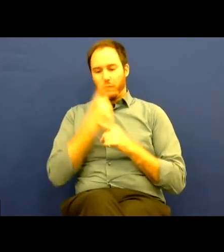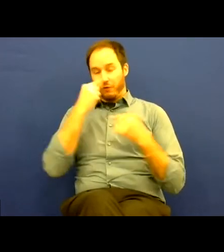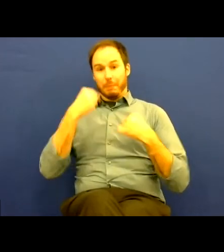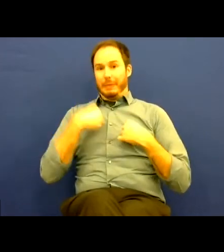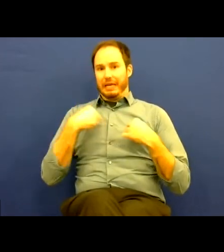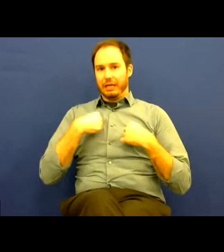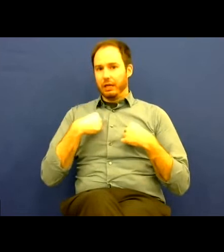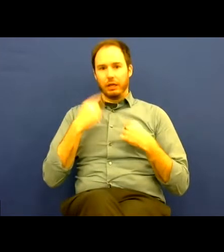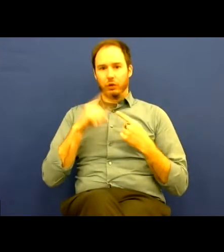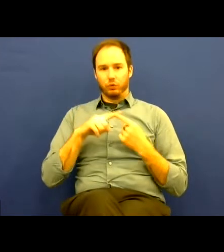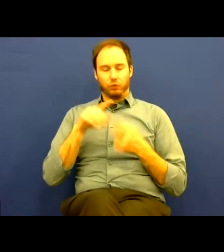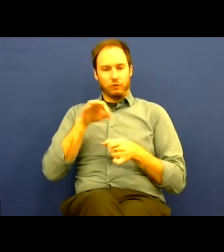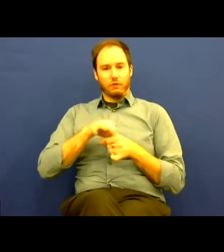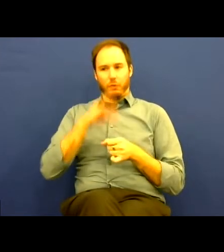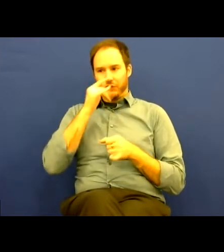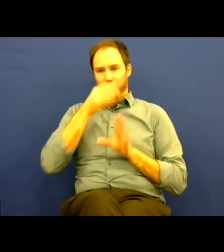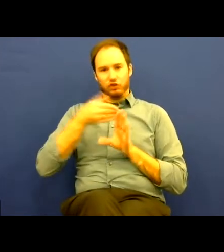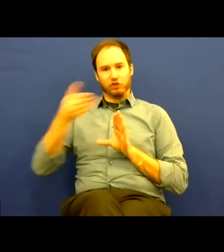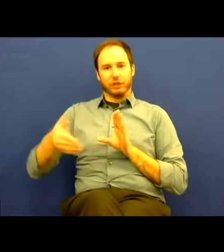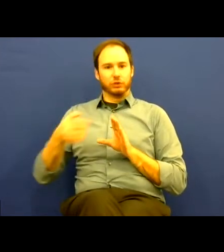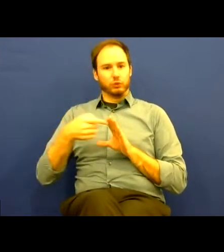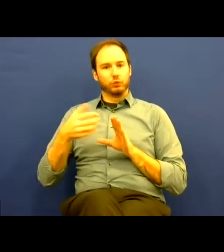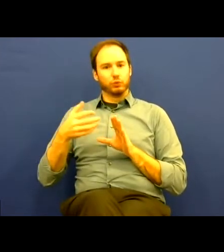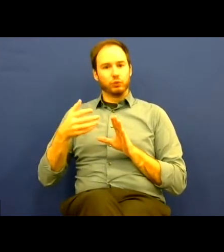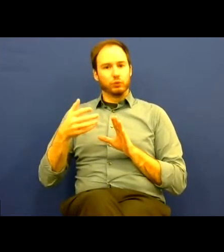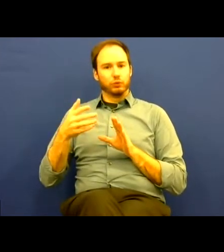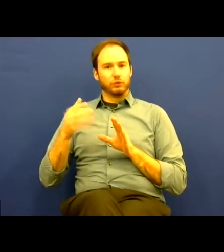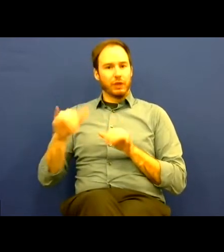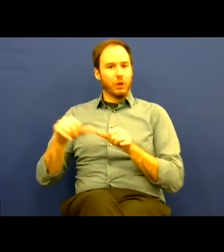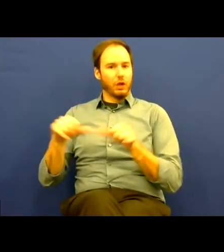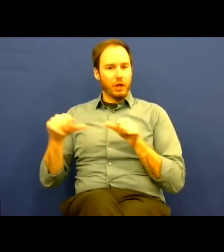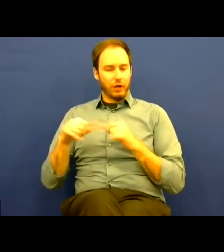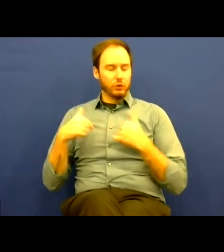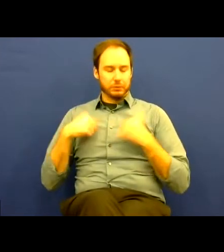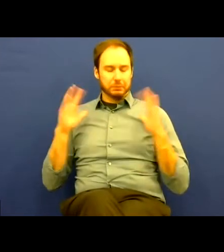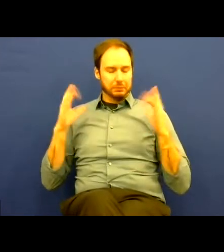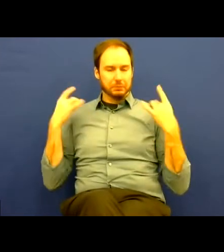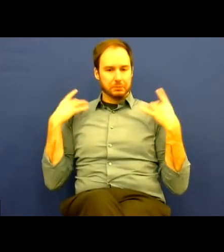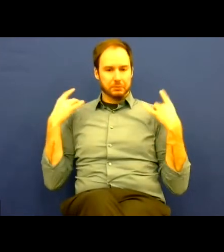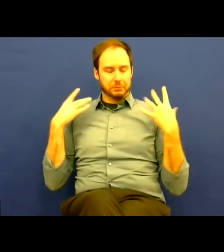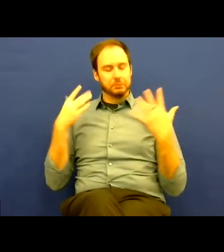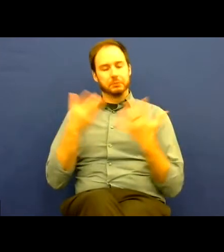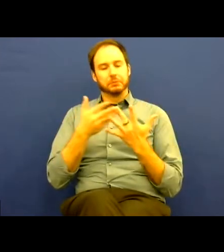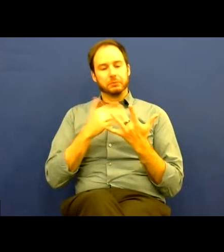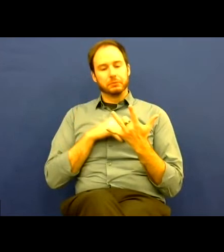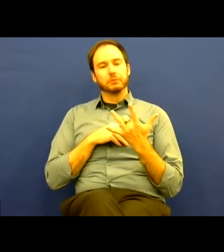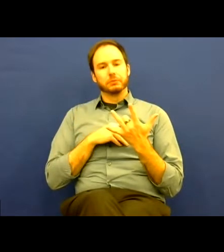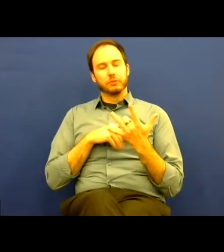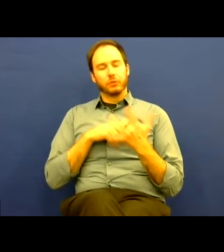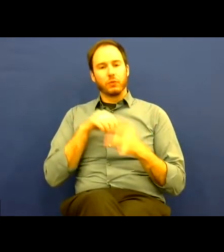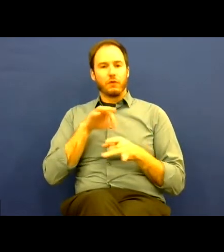to vote on this particular purchase.